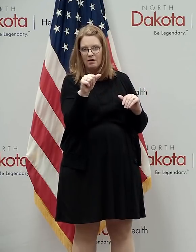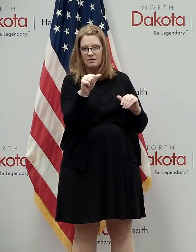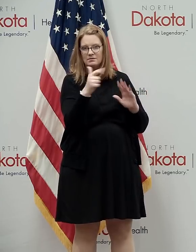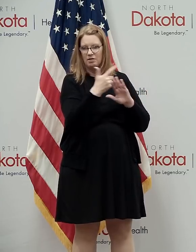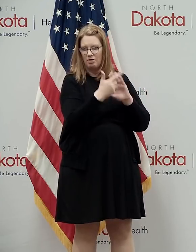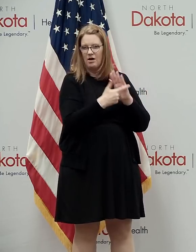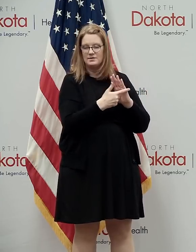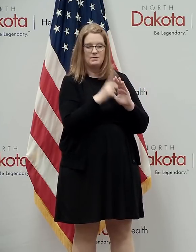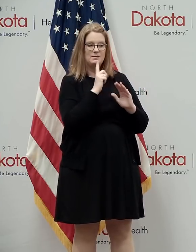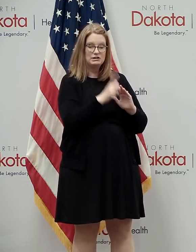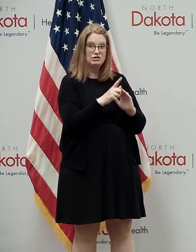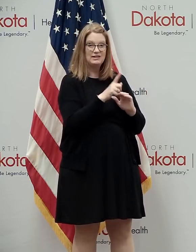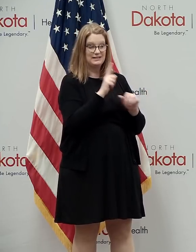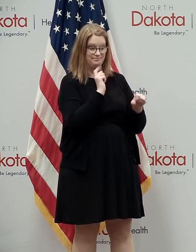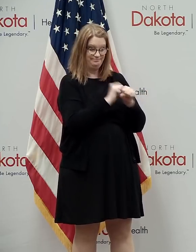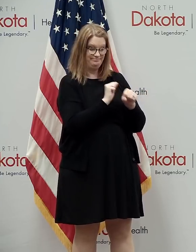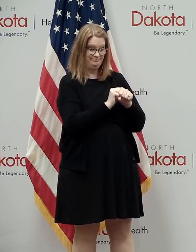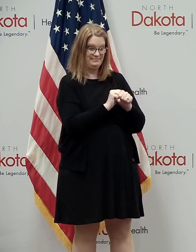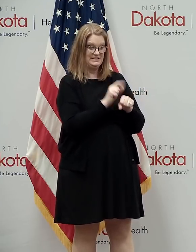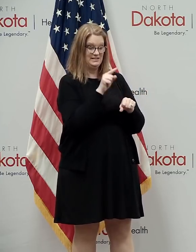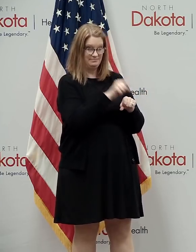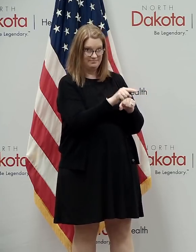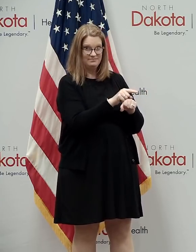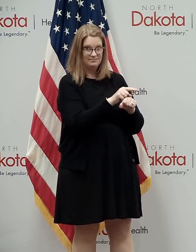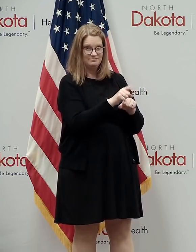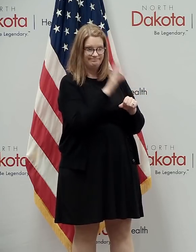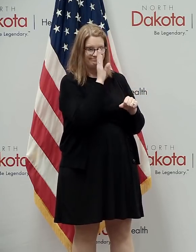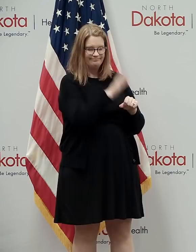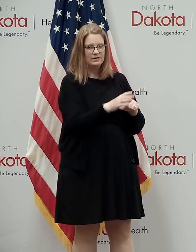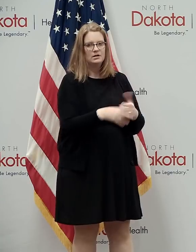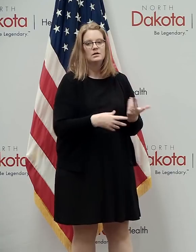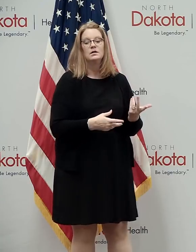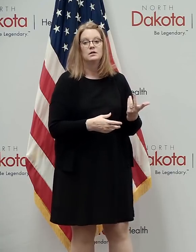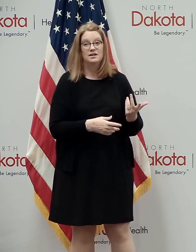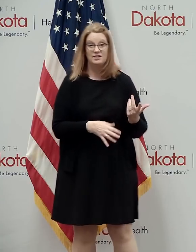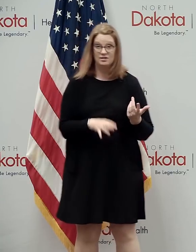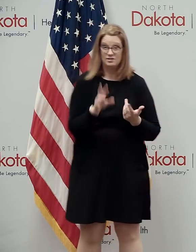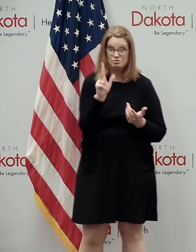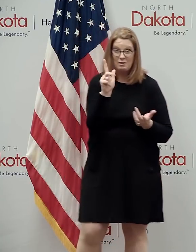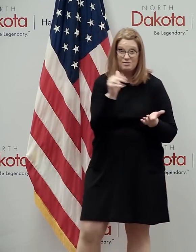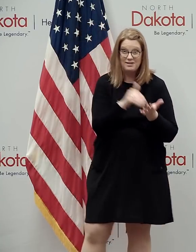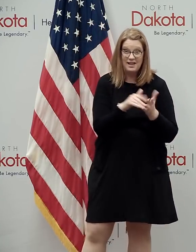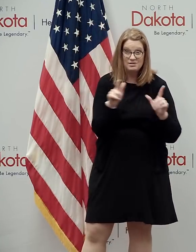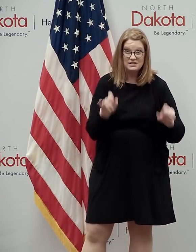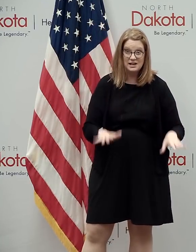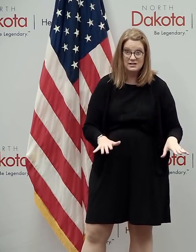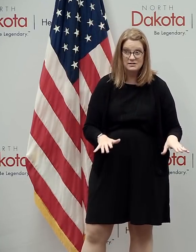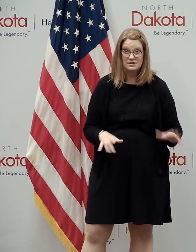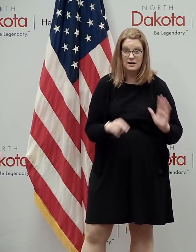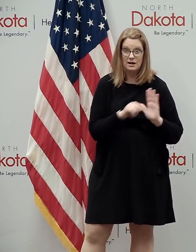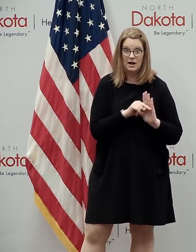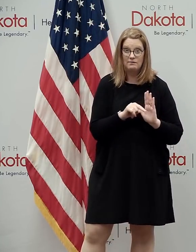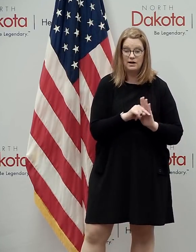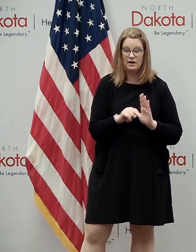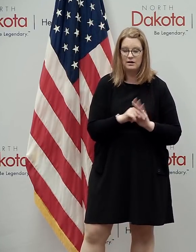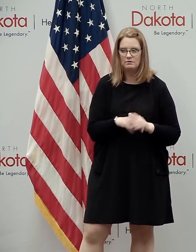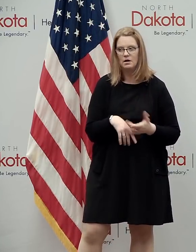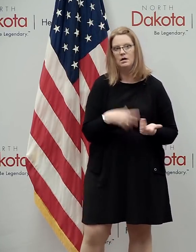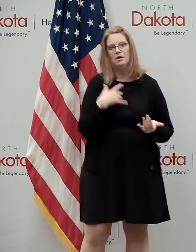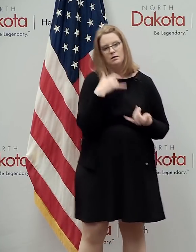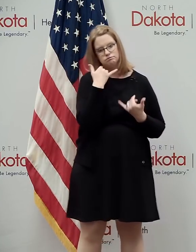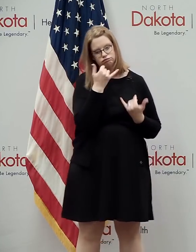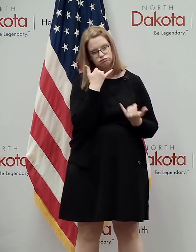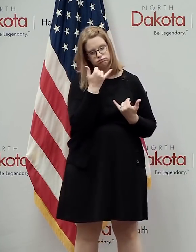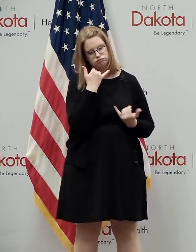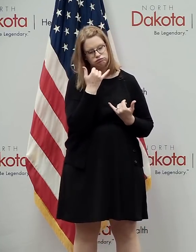talking to that individual. This resulted, of course, in thousands. If you're doing 23,000 tests and most of them are negative, a lot of call volume.